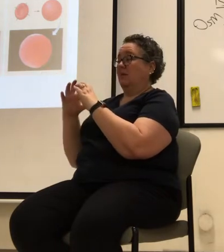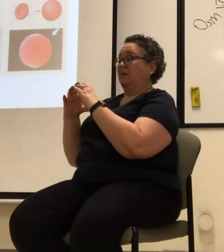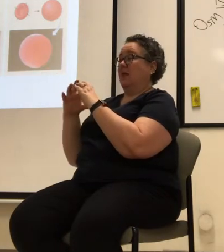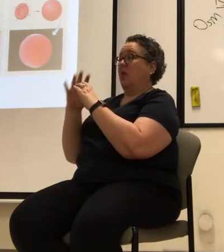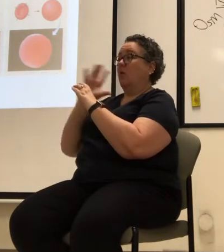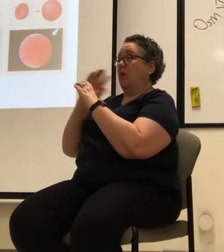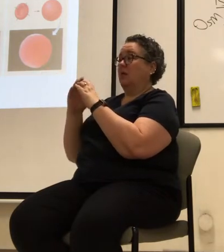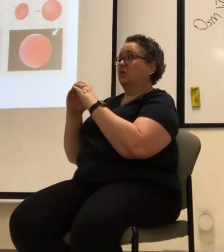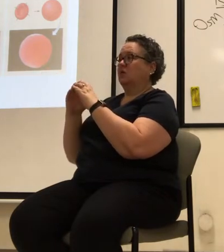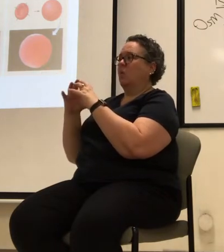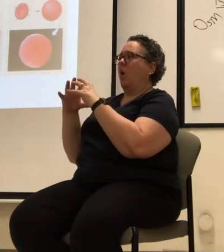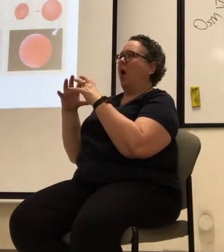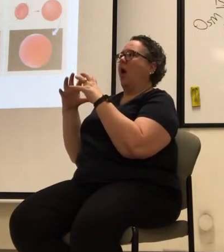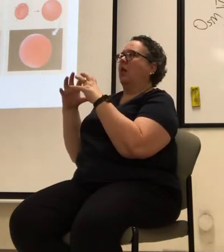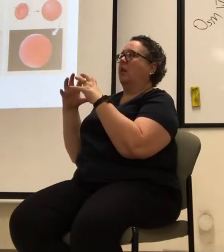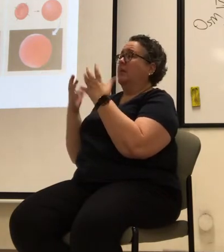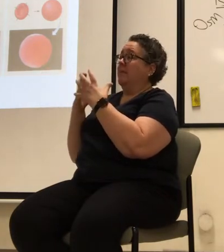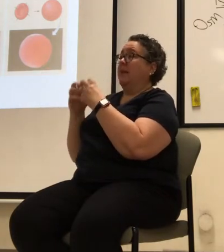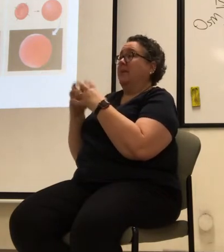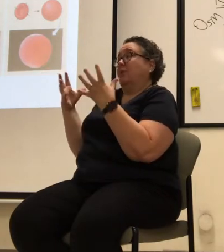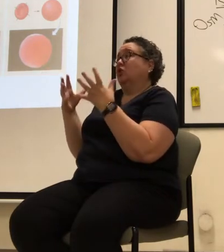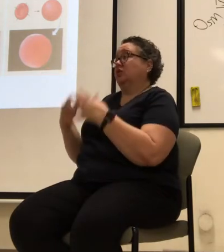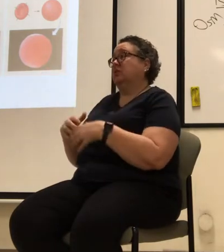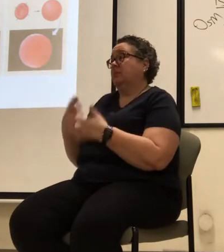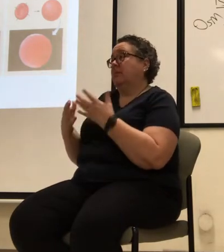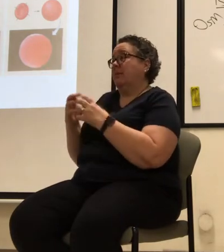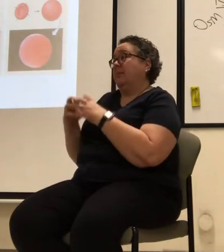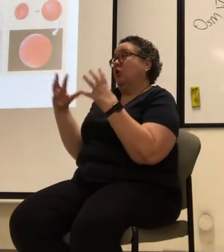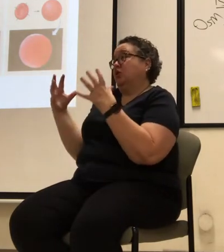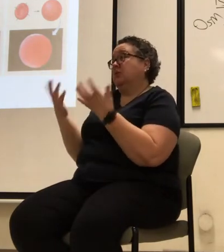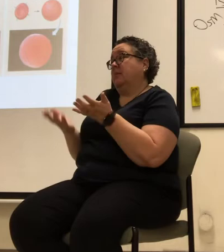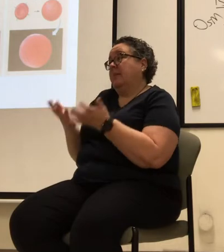will swell and maybe burst. Okay.